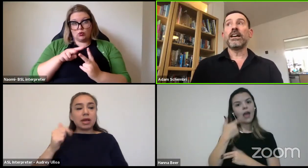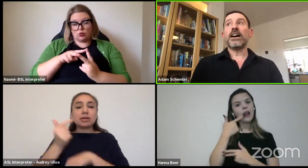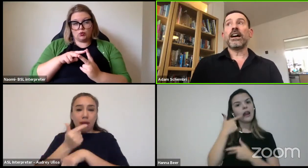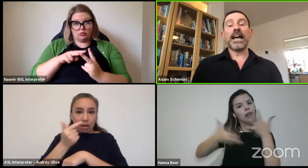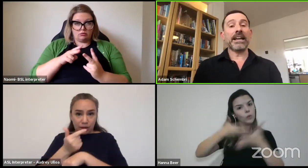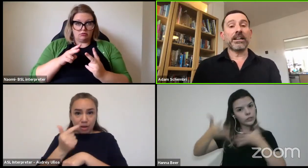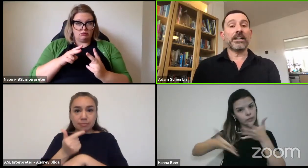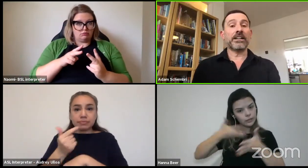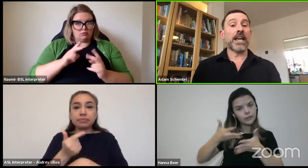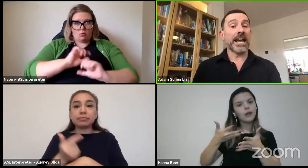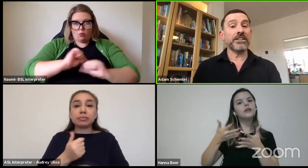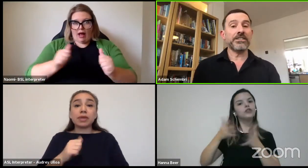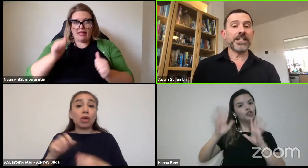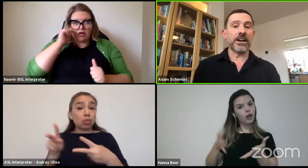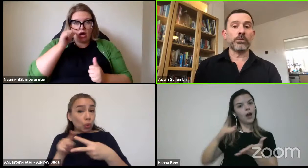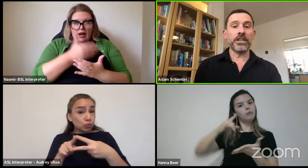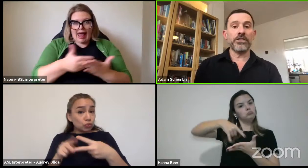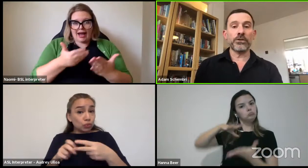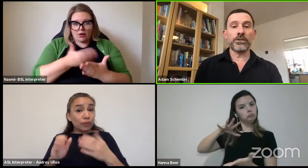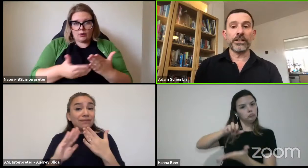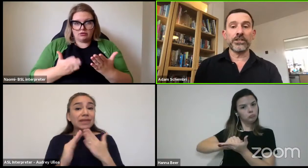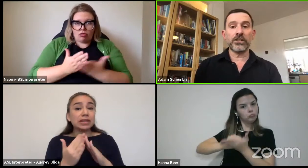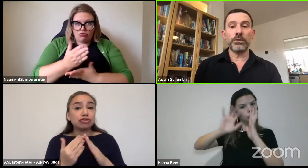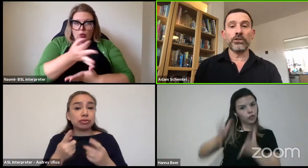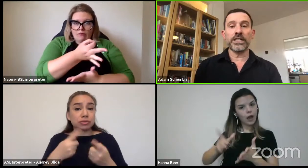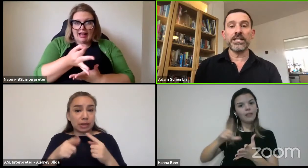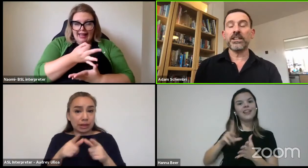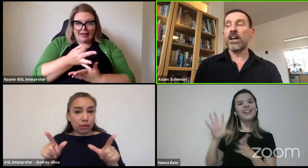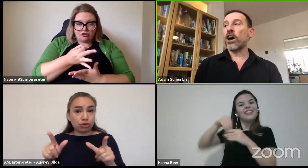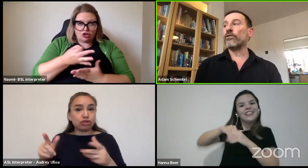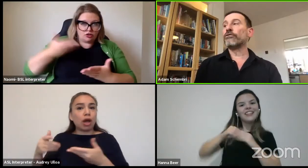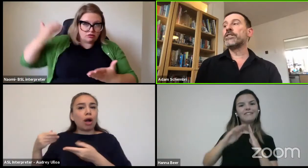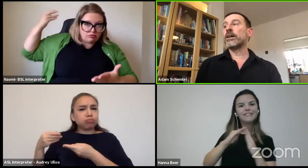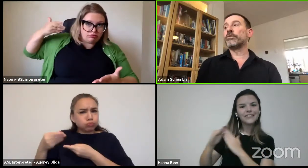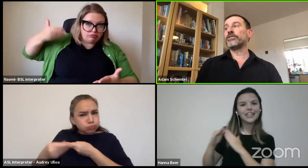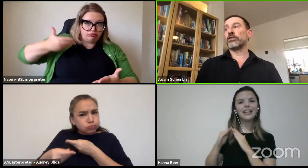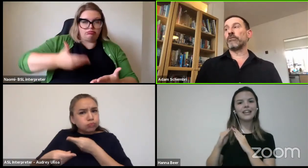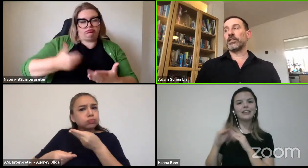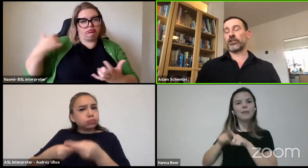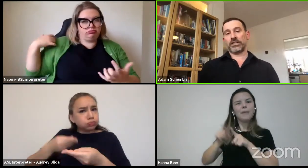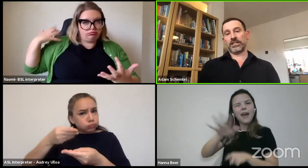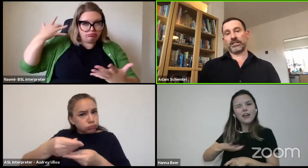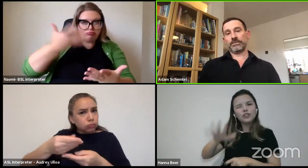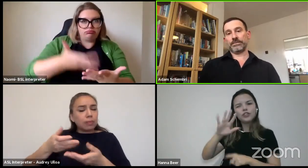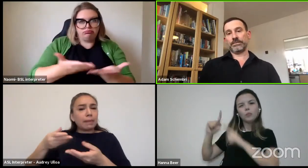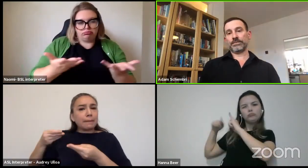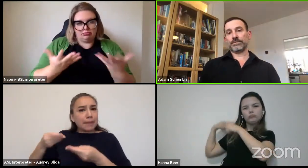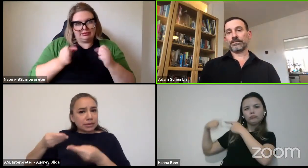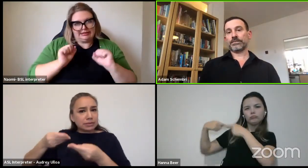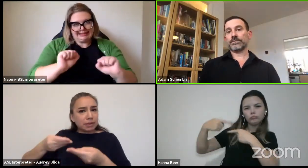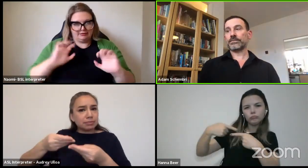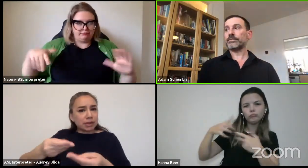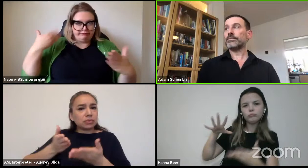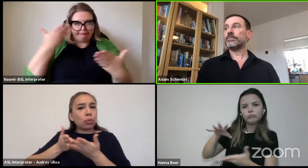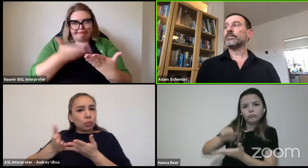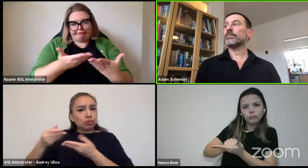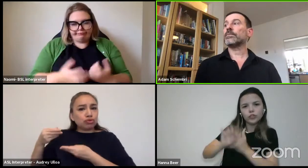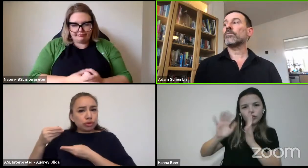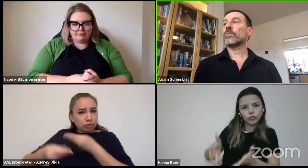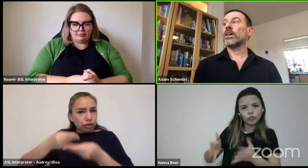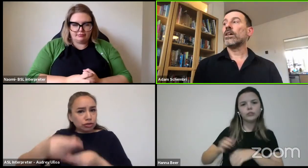been handed down within those village communities over a number Mm-hmm. generations.